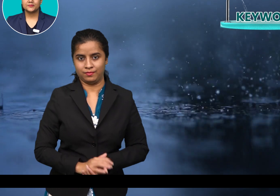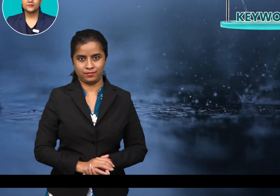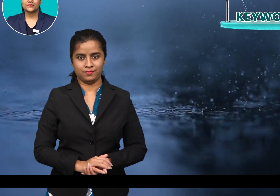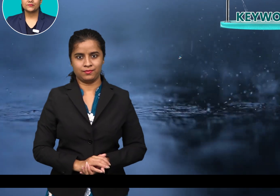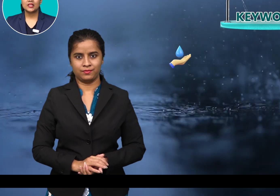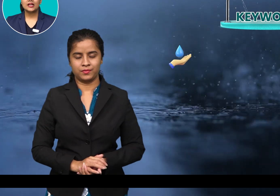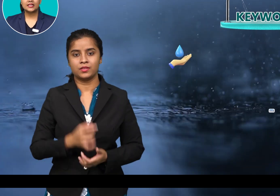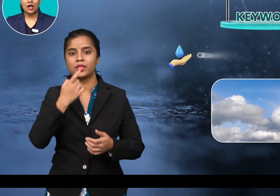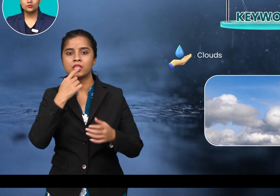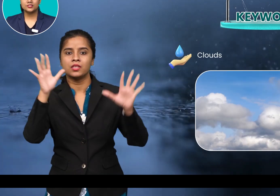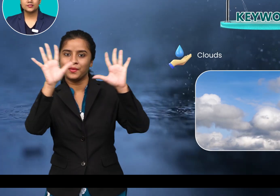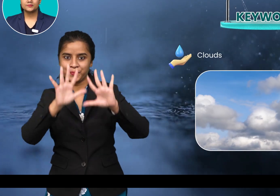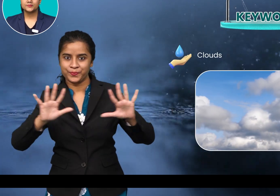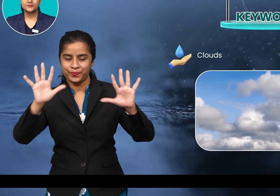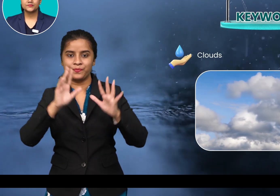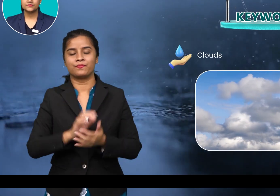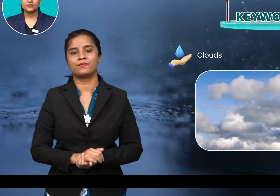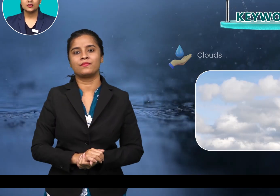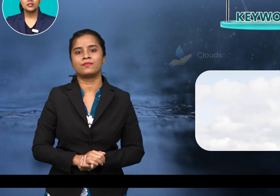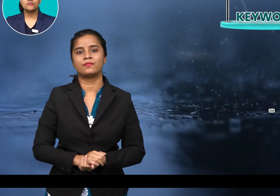Keywords: clouds,